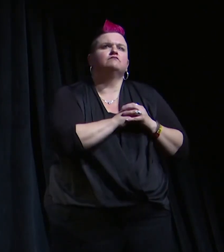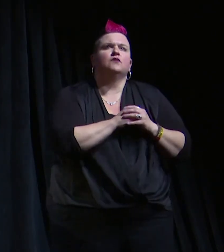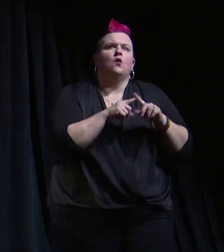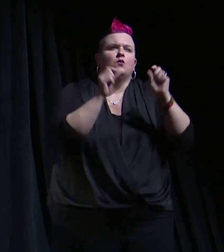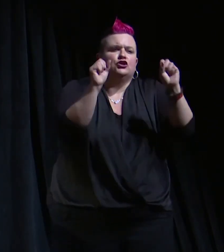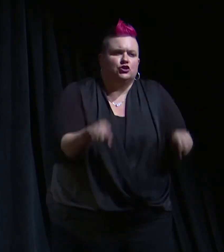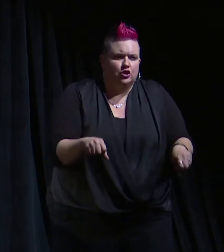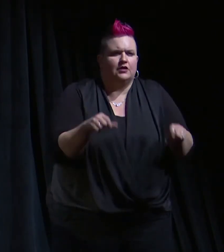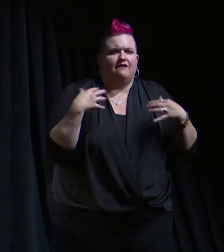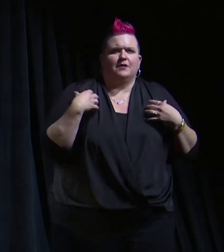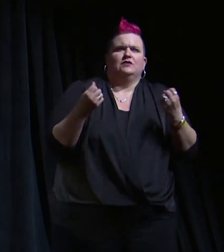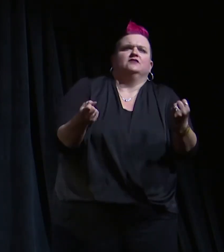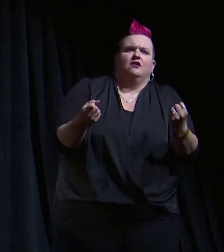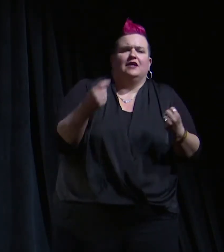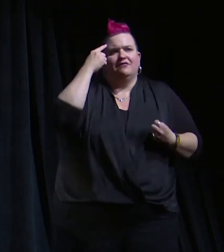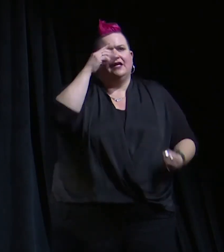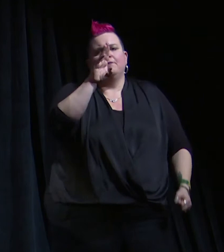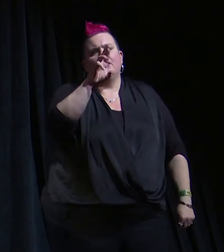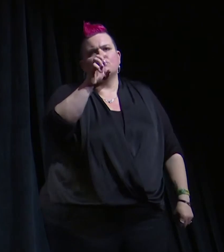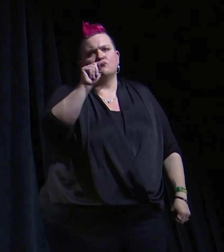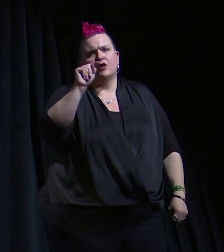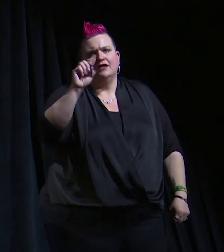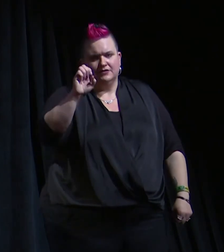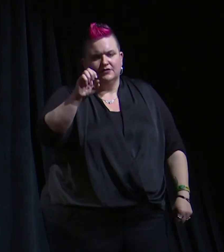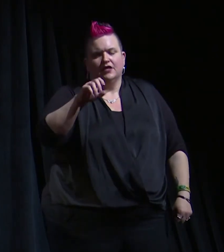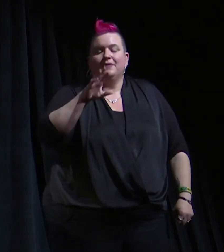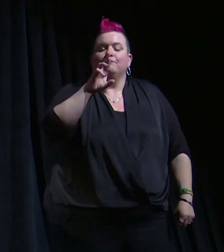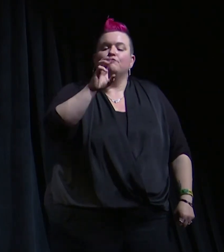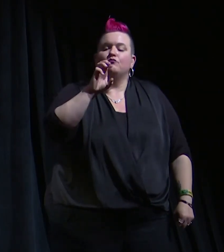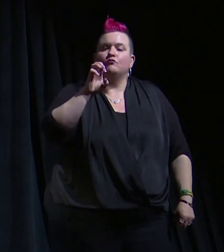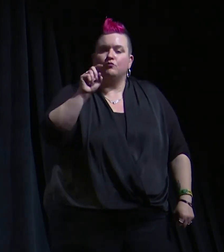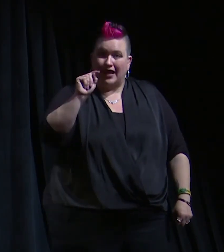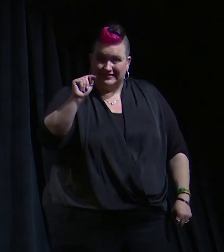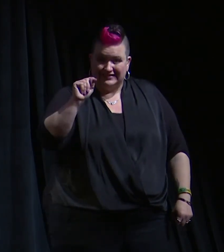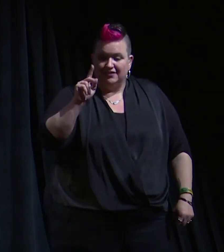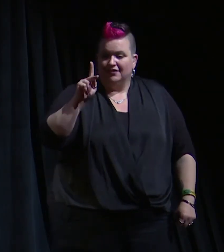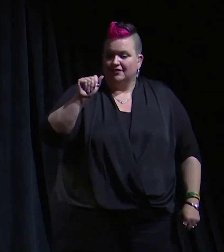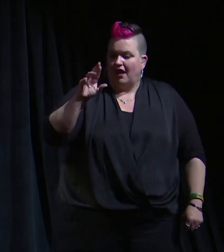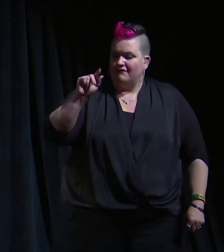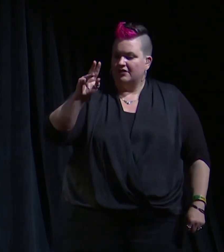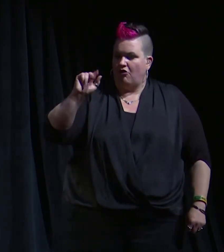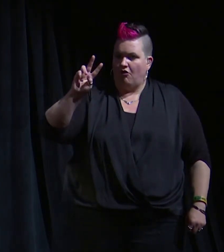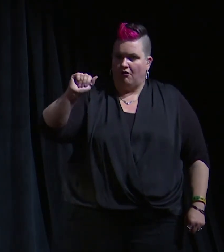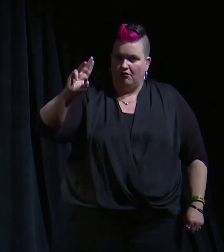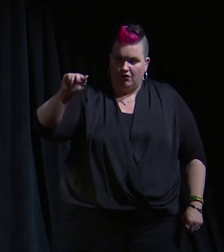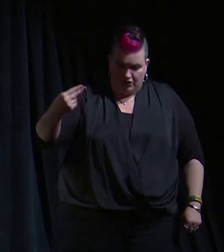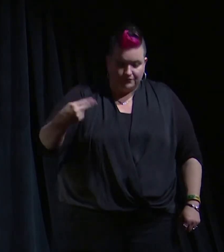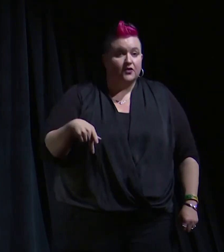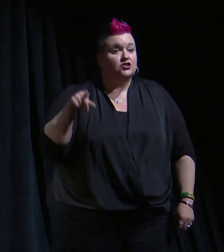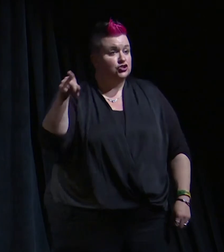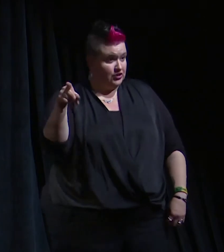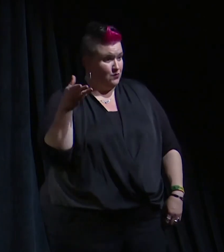been restorative. I think about Brett Kavanaugh. Tarana Burke and I were talking, and I'm going to end it here, but she and I were talking about she'd been in